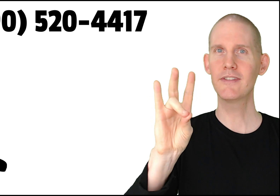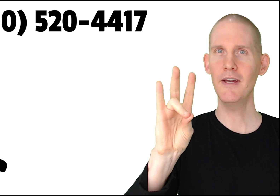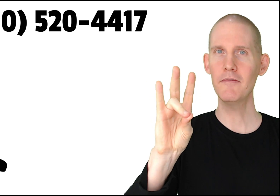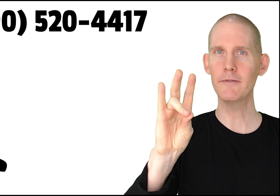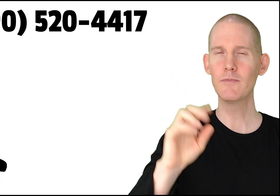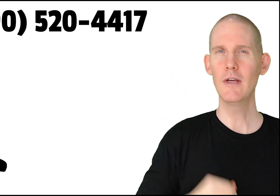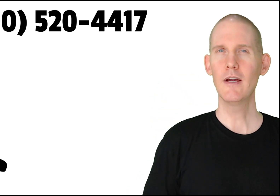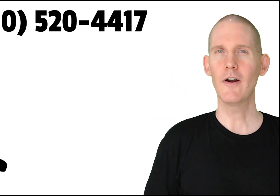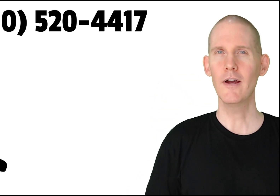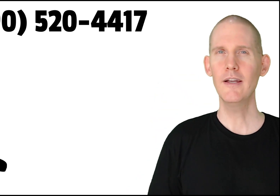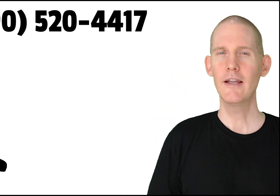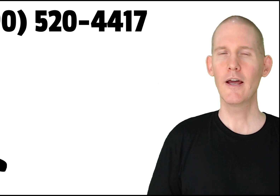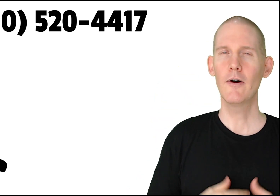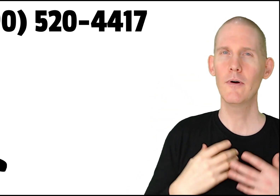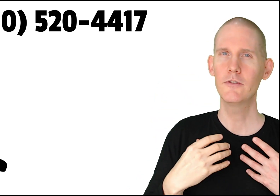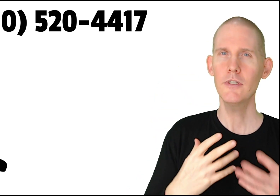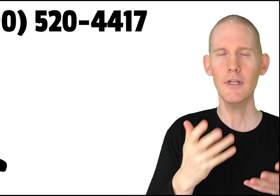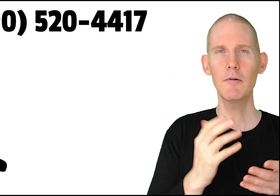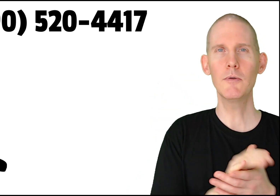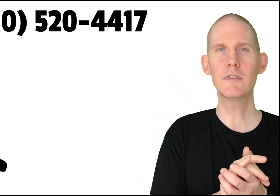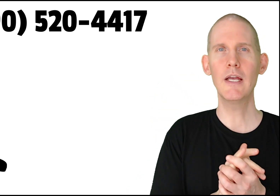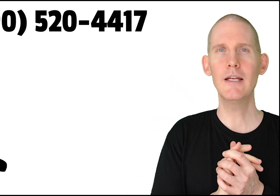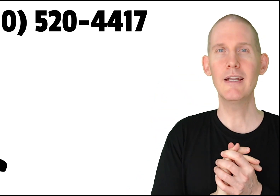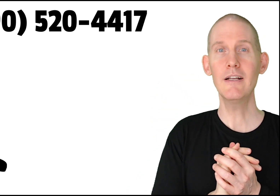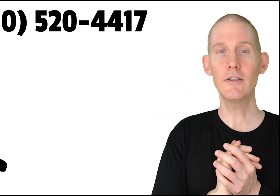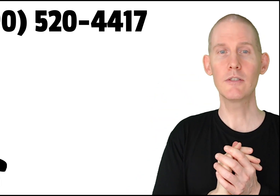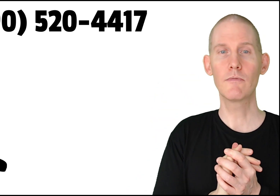4417. All right. Now, just like we would say it in English,